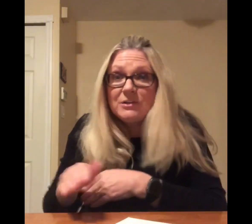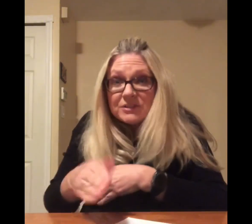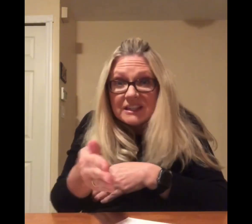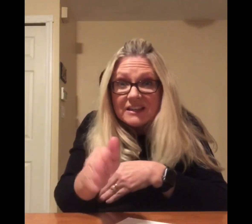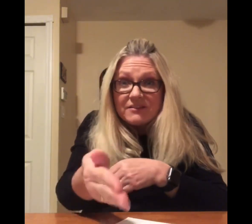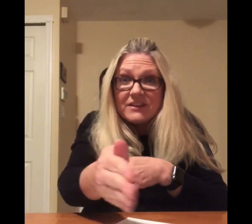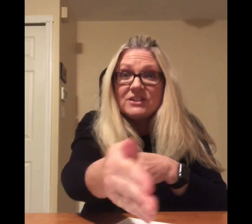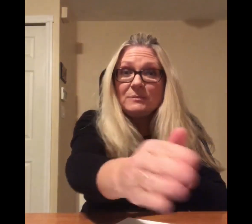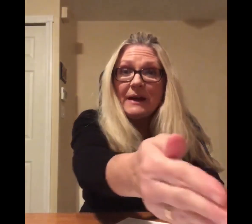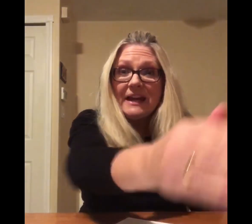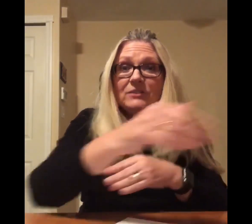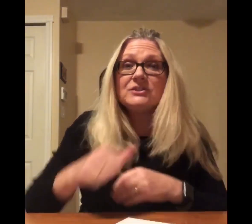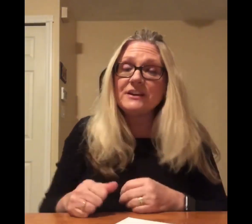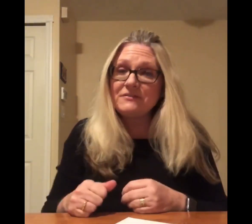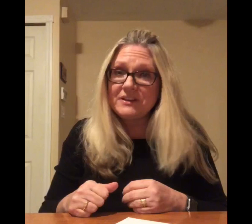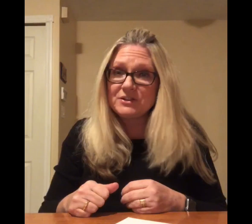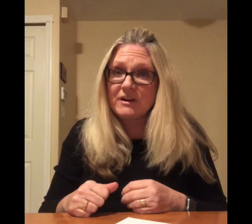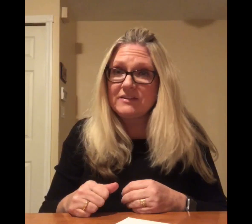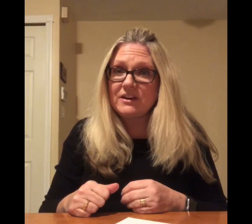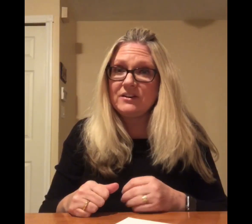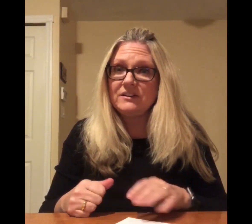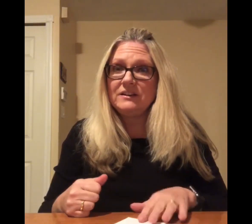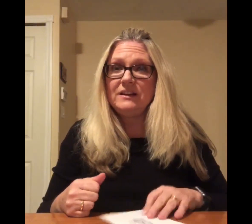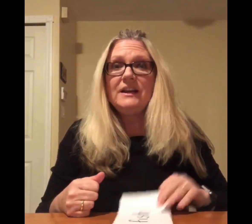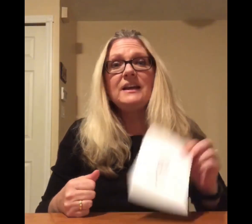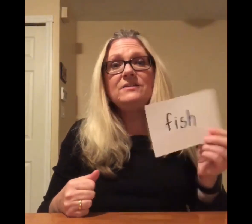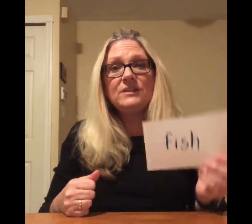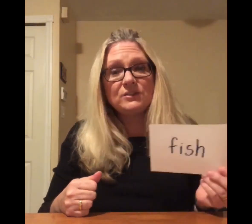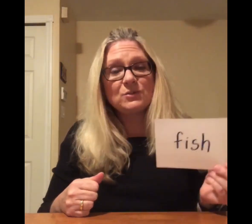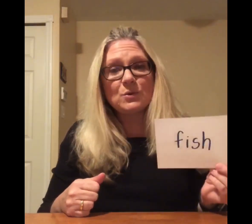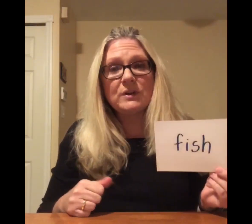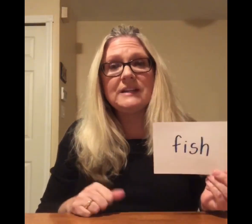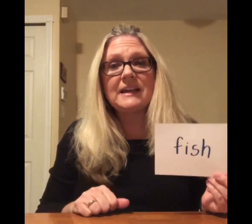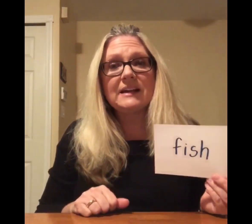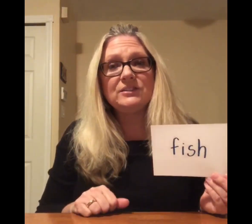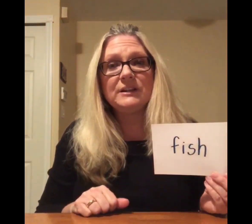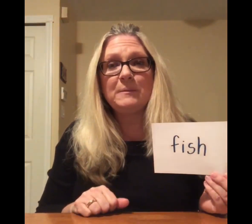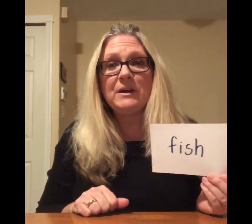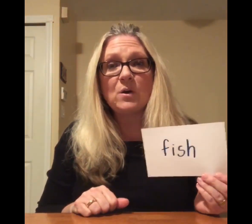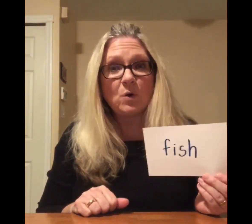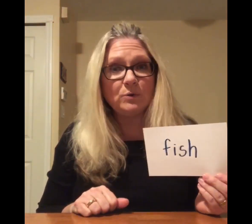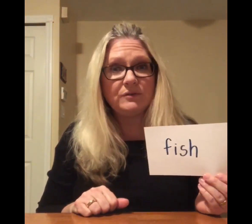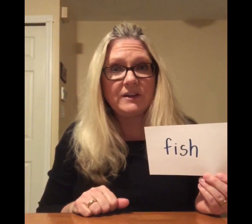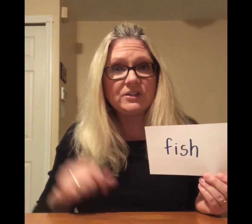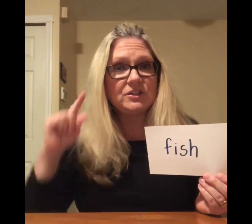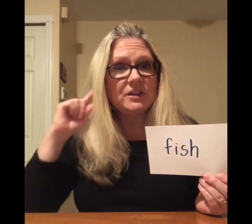see the fish? My hand looks like a fish right there. In this story, it's actually going to be a goldfish.